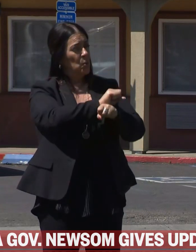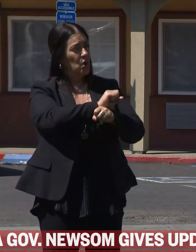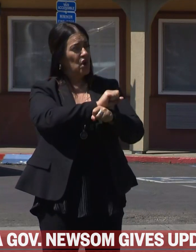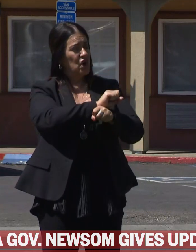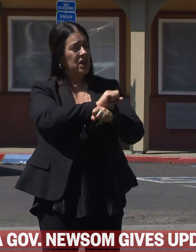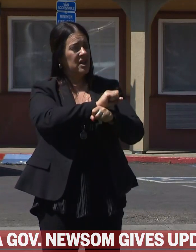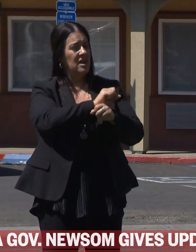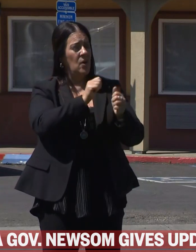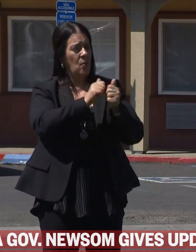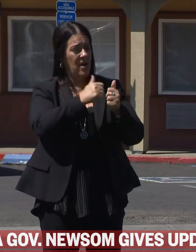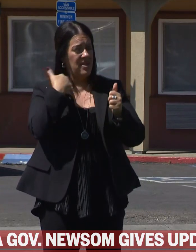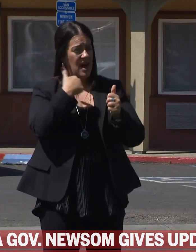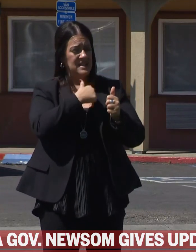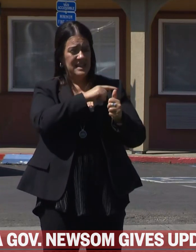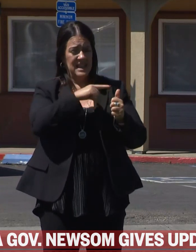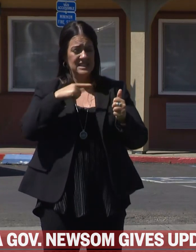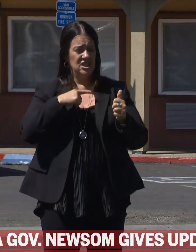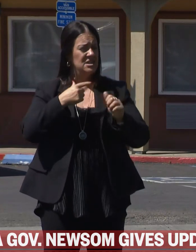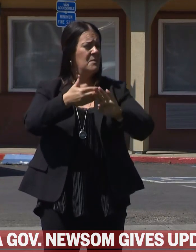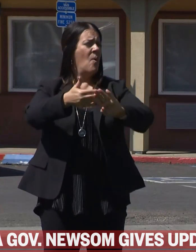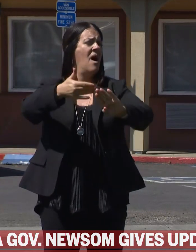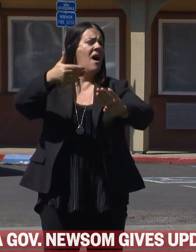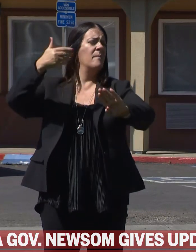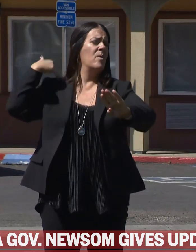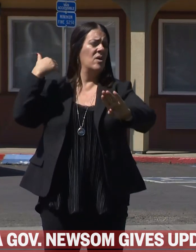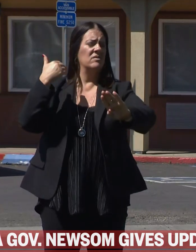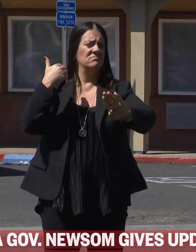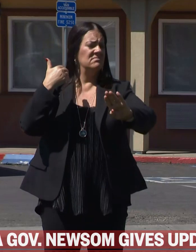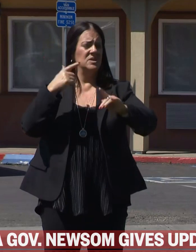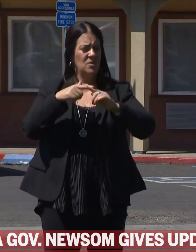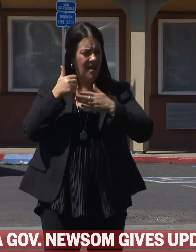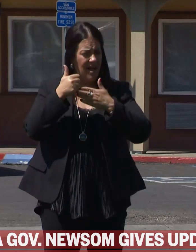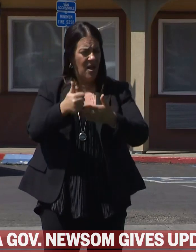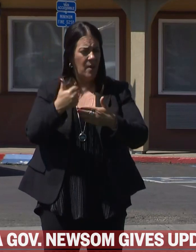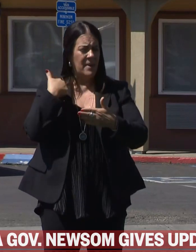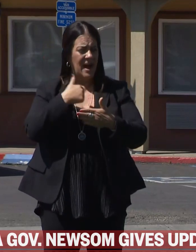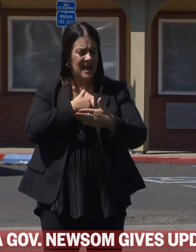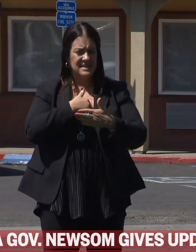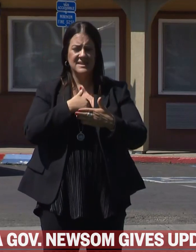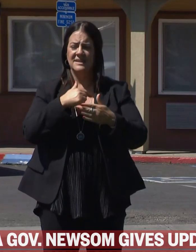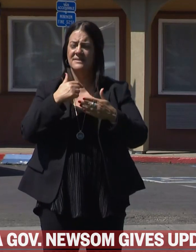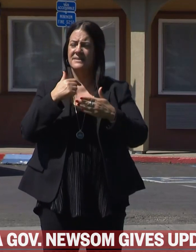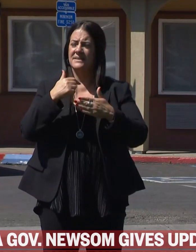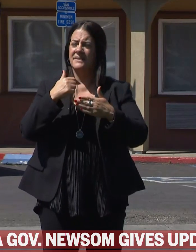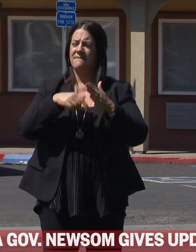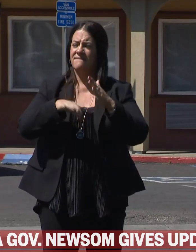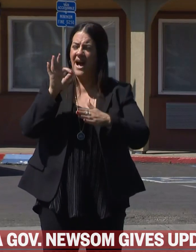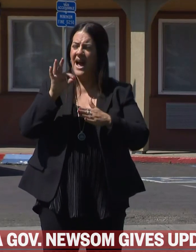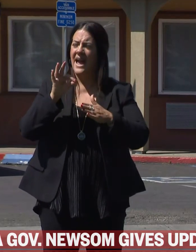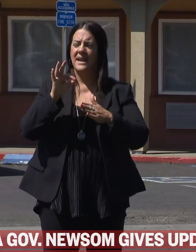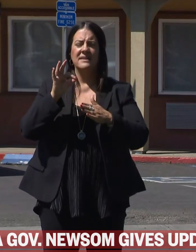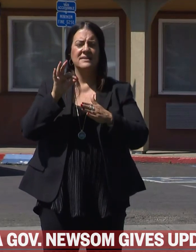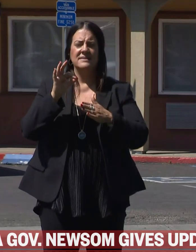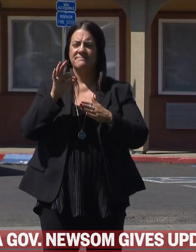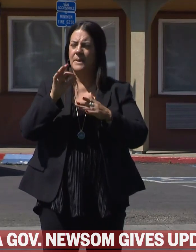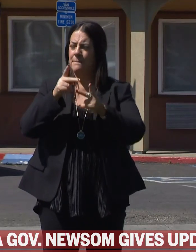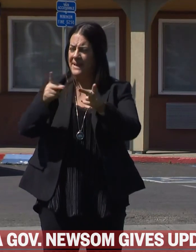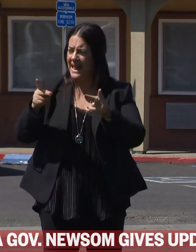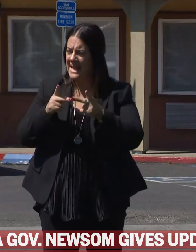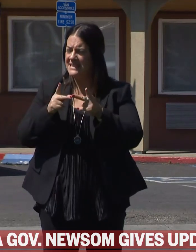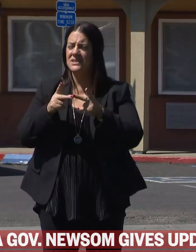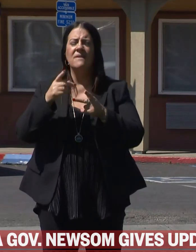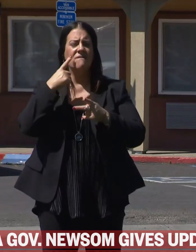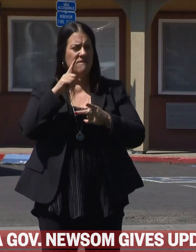the crisis for cities and counties to be able to get people off the streets indoors, to